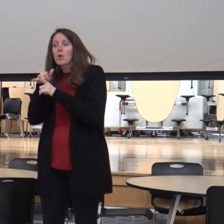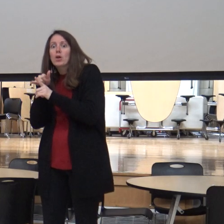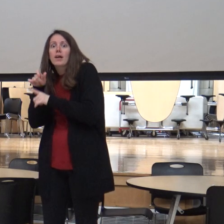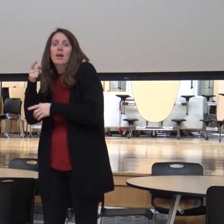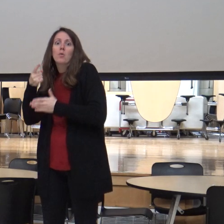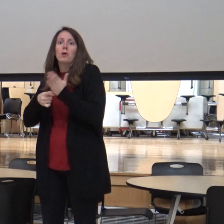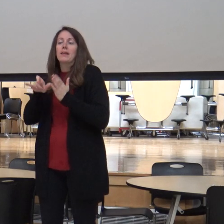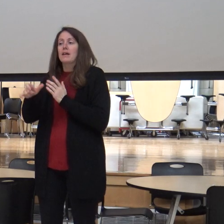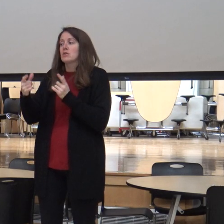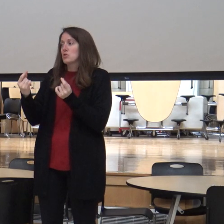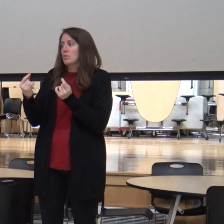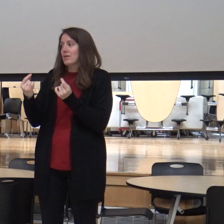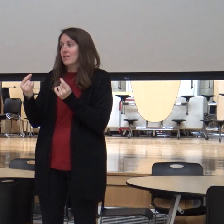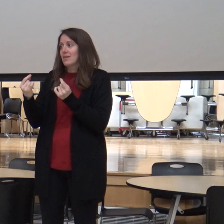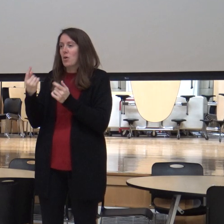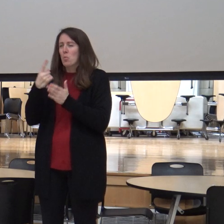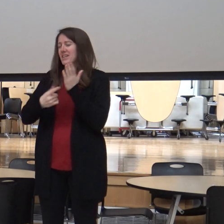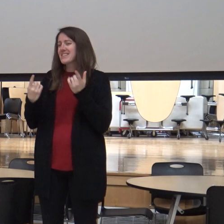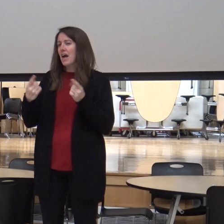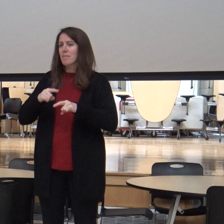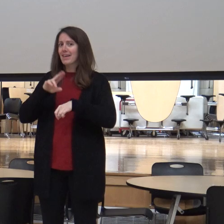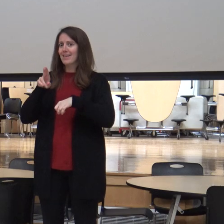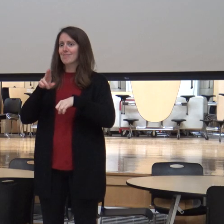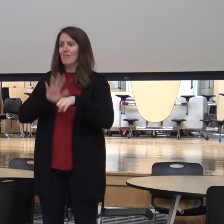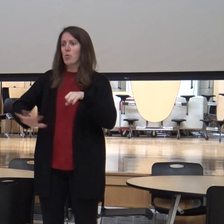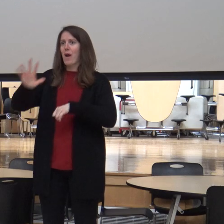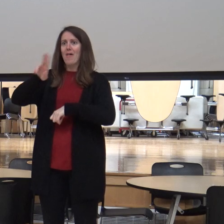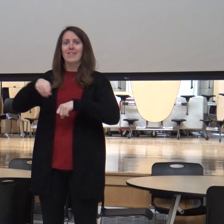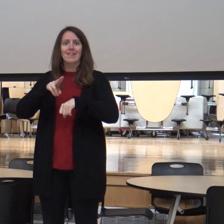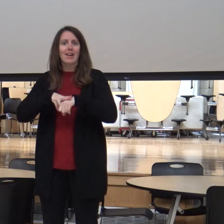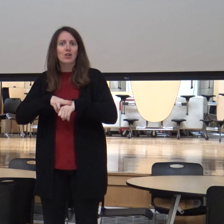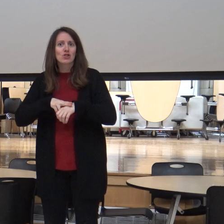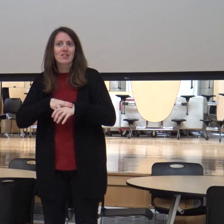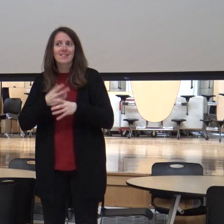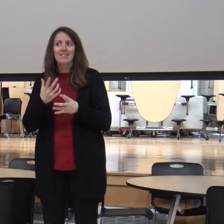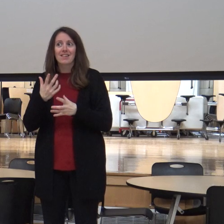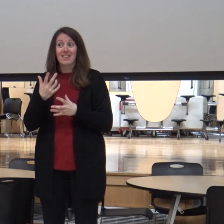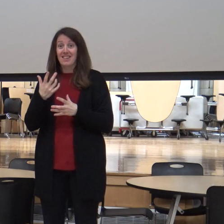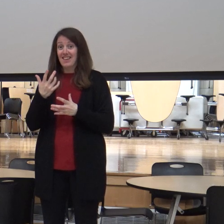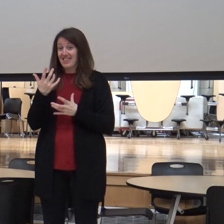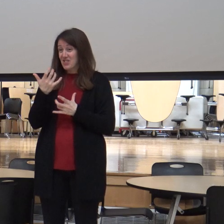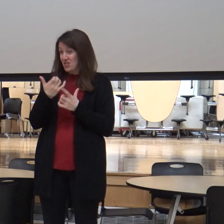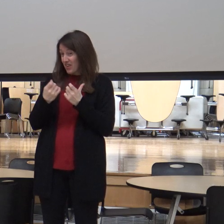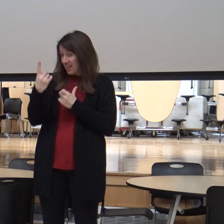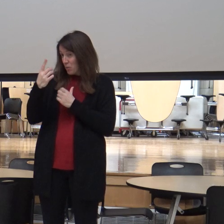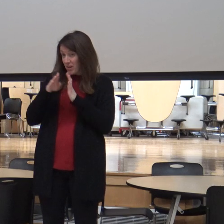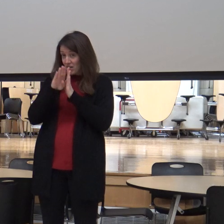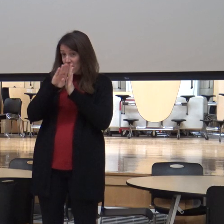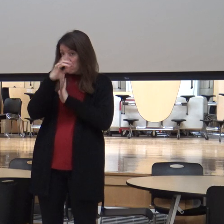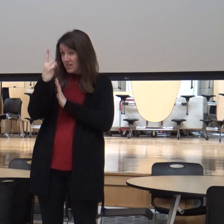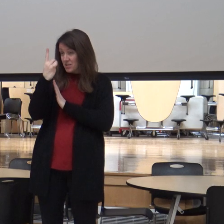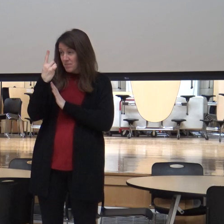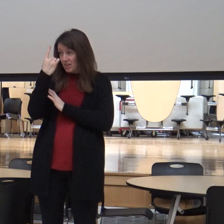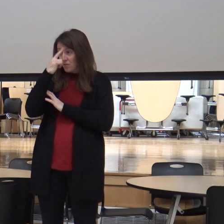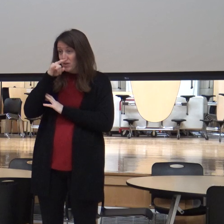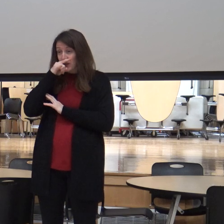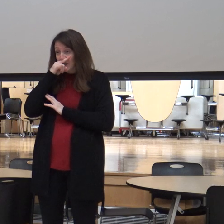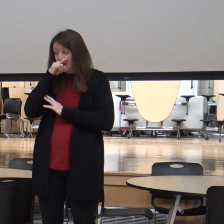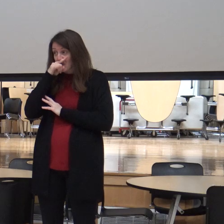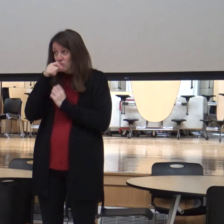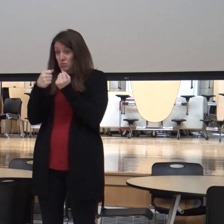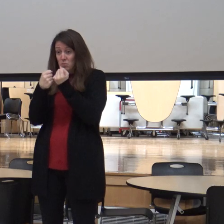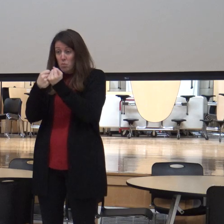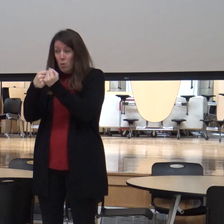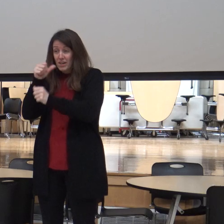happening nationwide? Is there anybody developing something for the kids to support each other and learn this, not